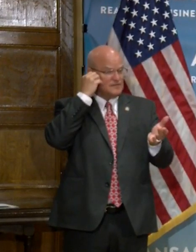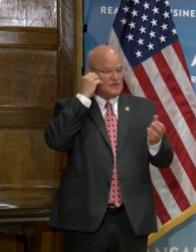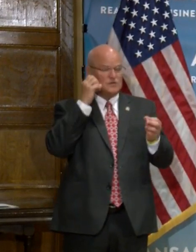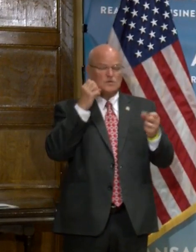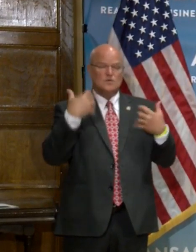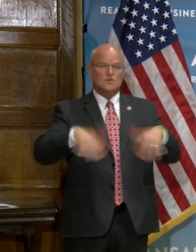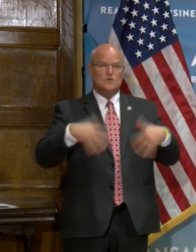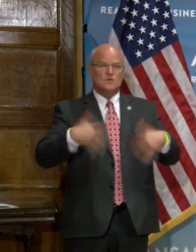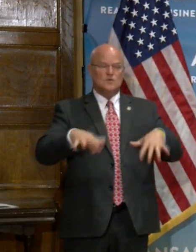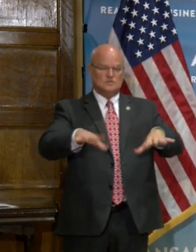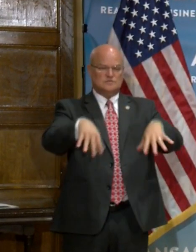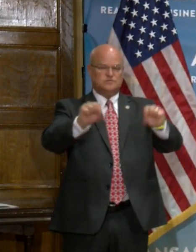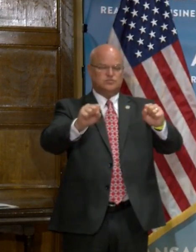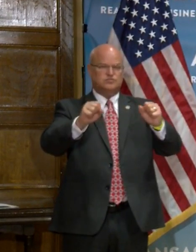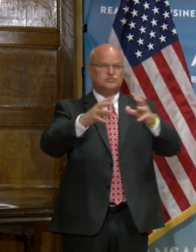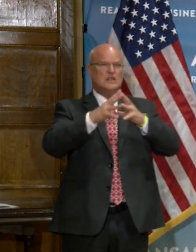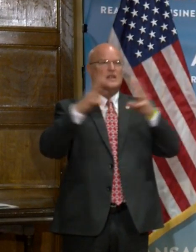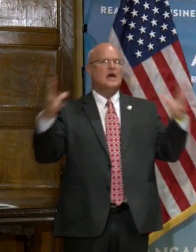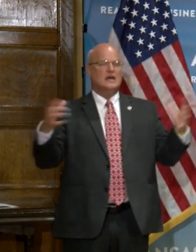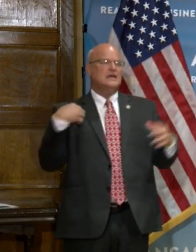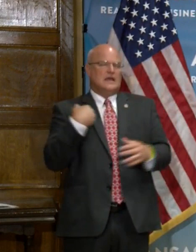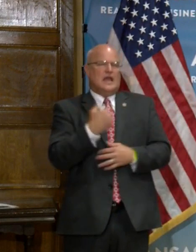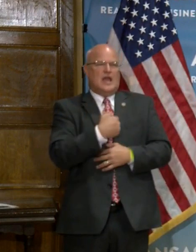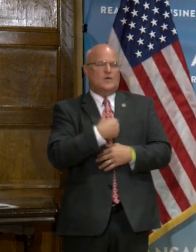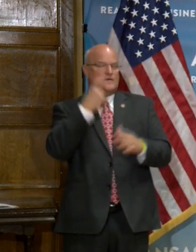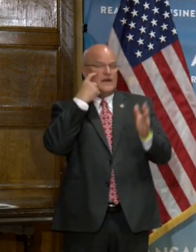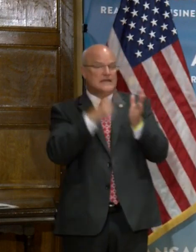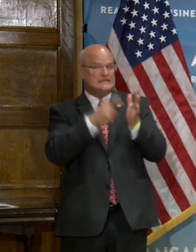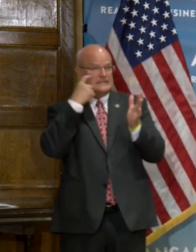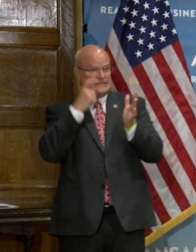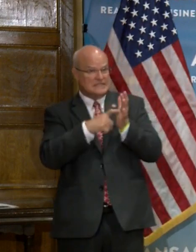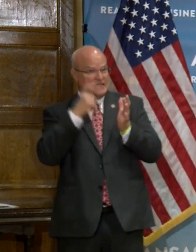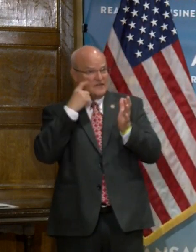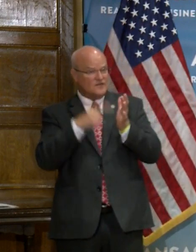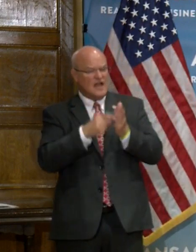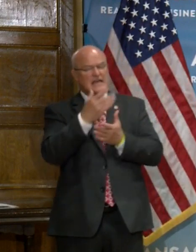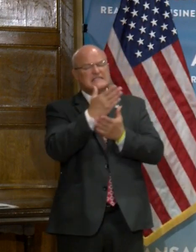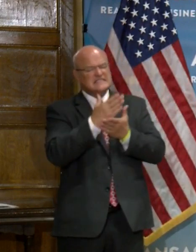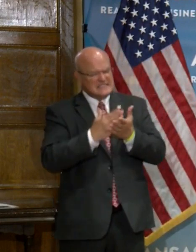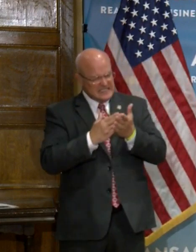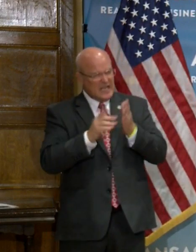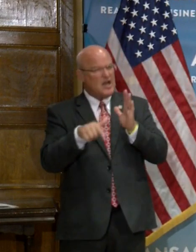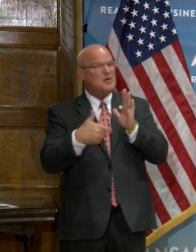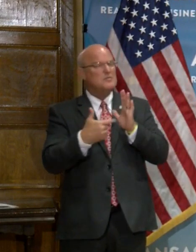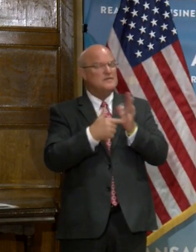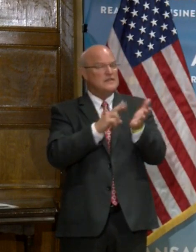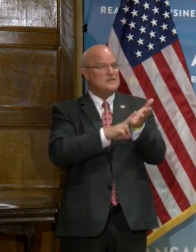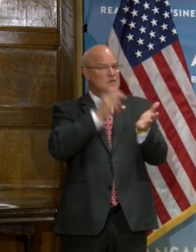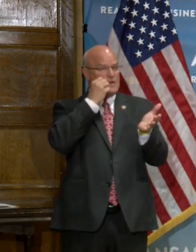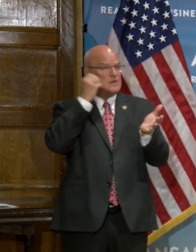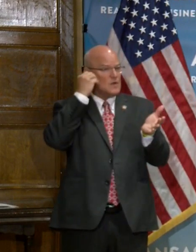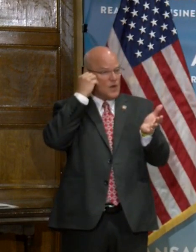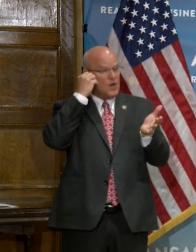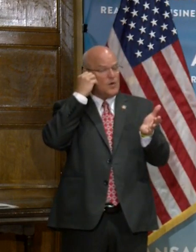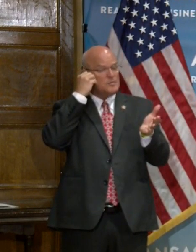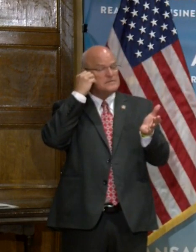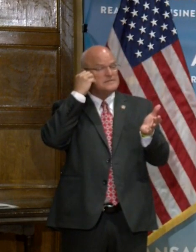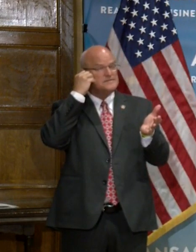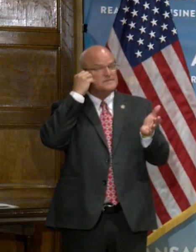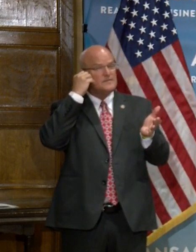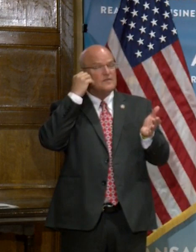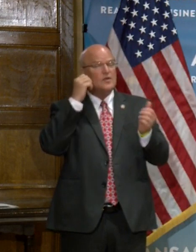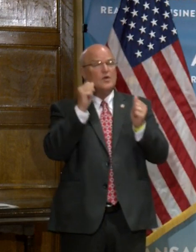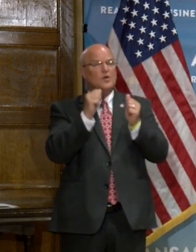major undertaking, and we've identified some of these nursing homes of the long-term care